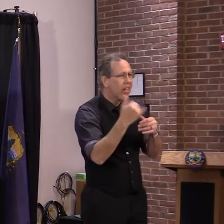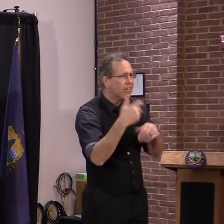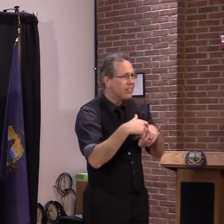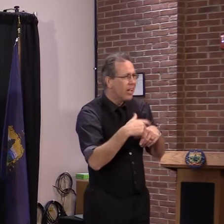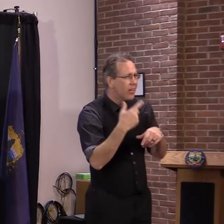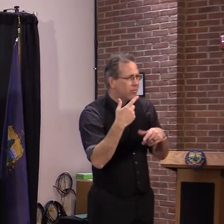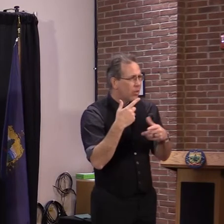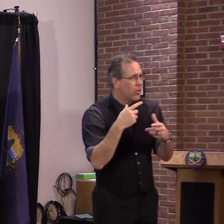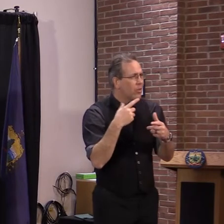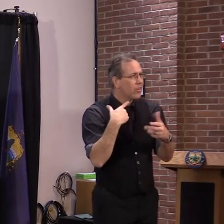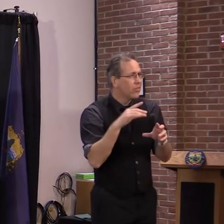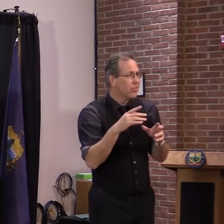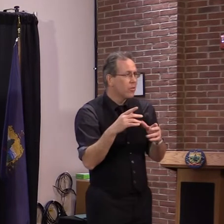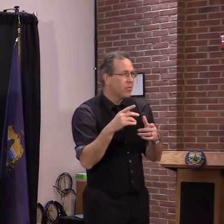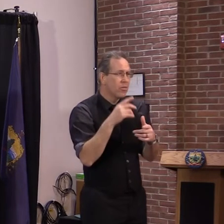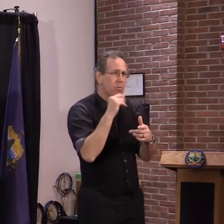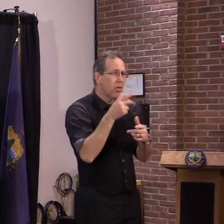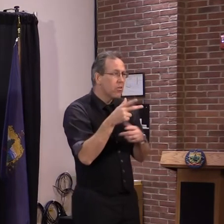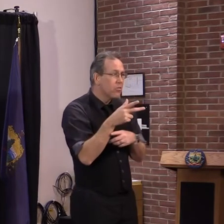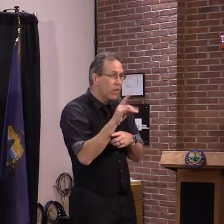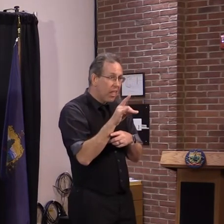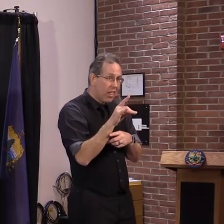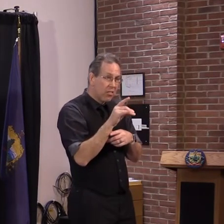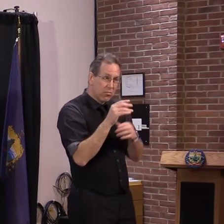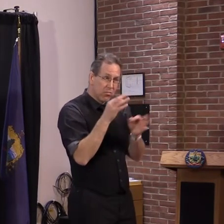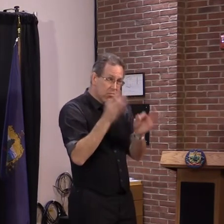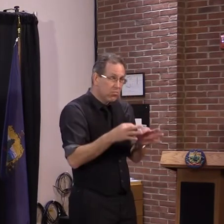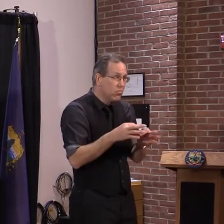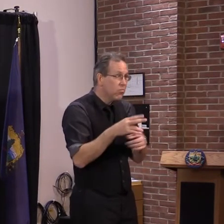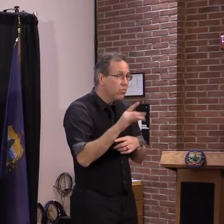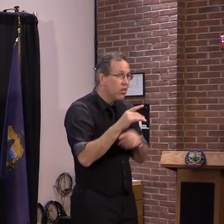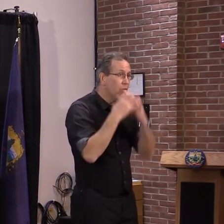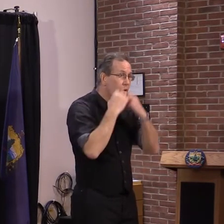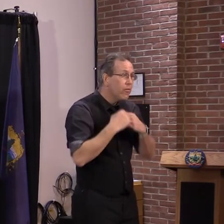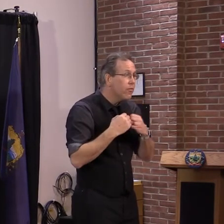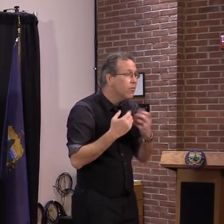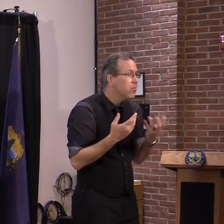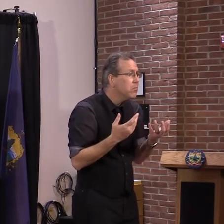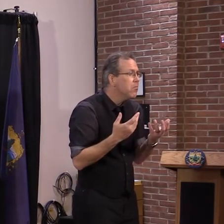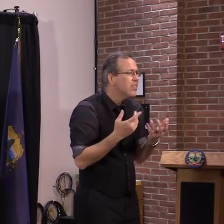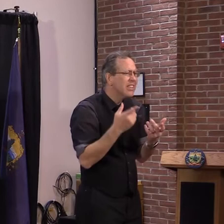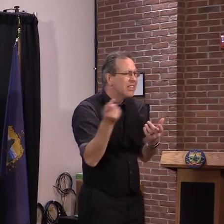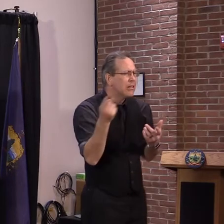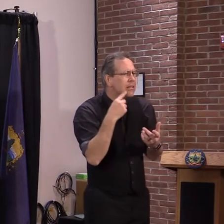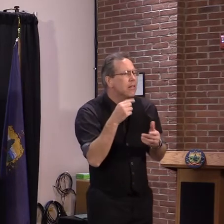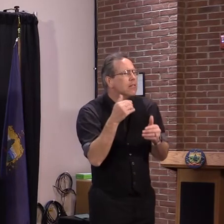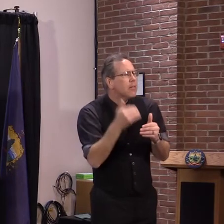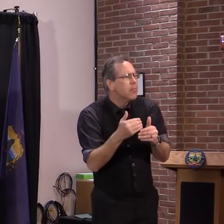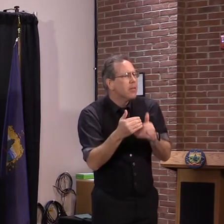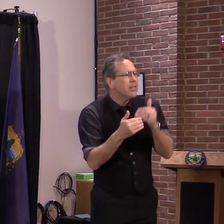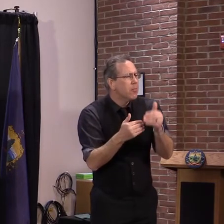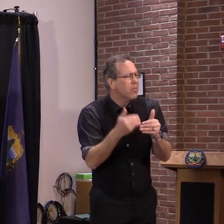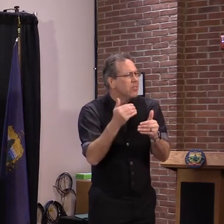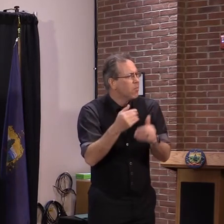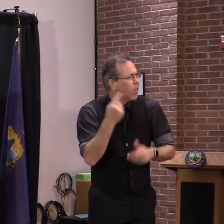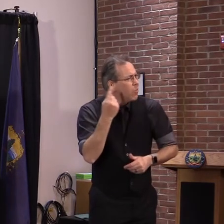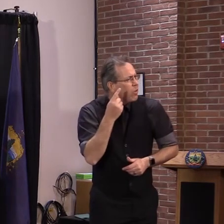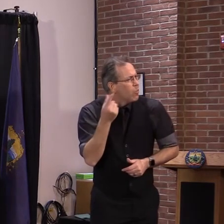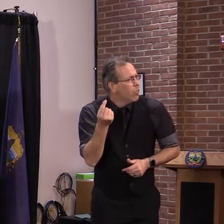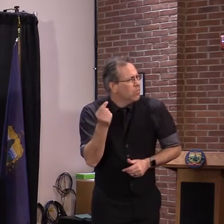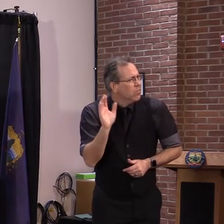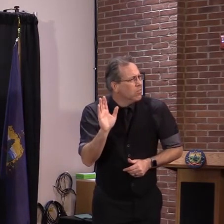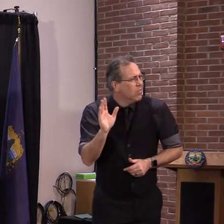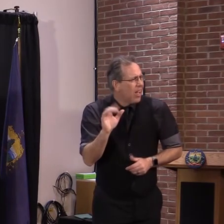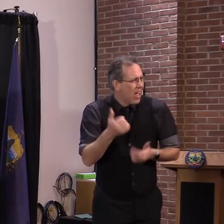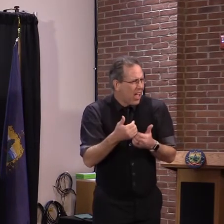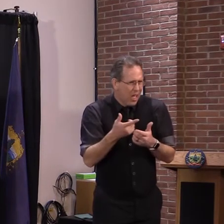masks? Or you mentioned sort of increments, and I'm wondering if there's any sort of consideration for getting everybody back to school